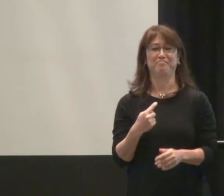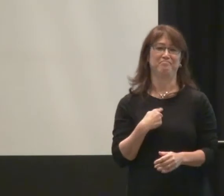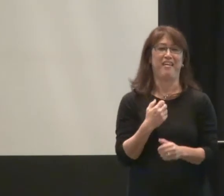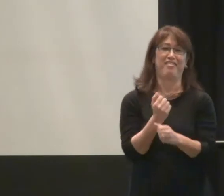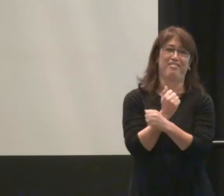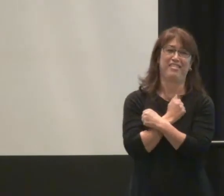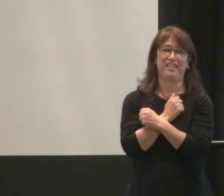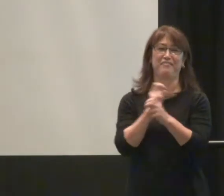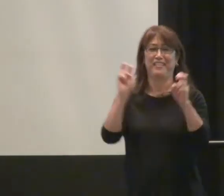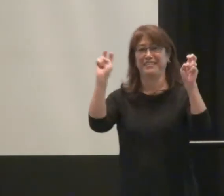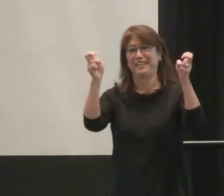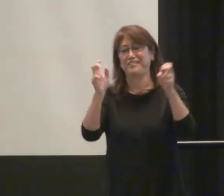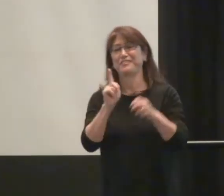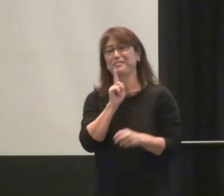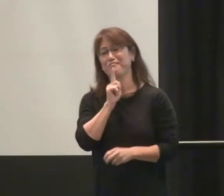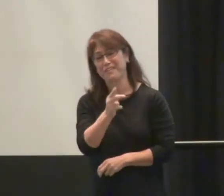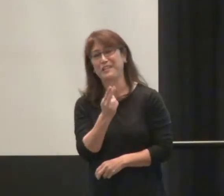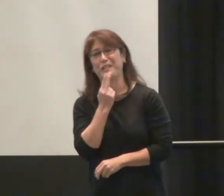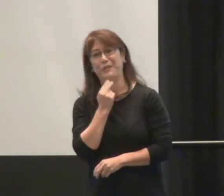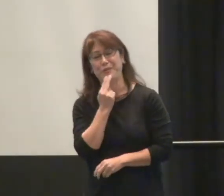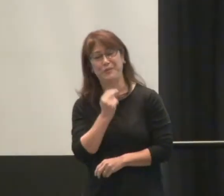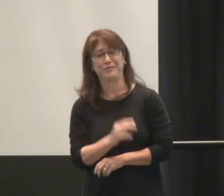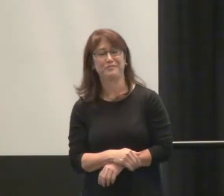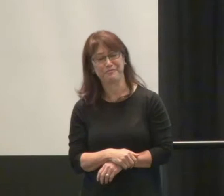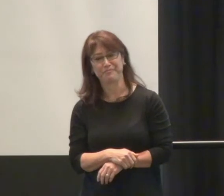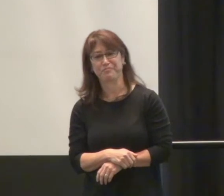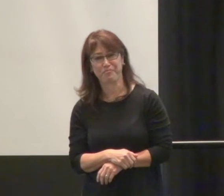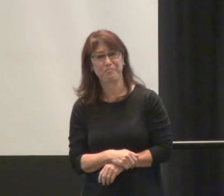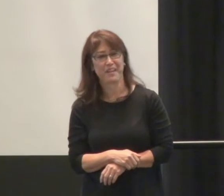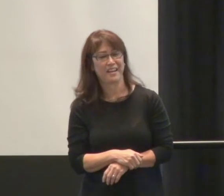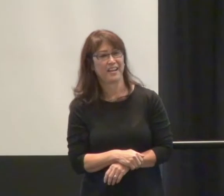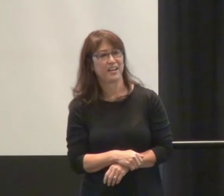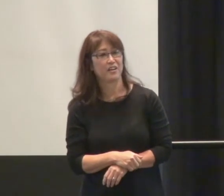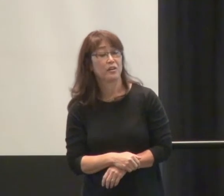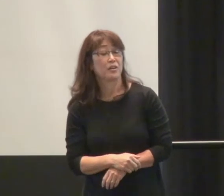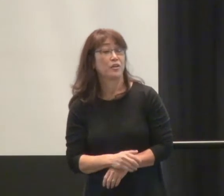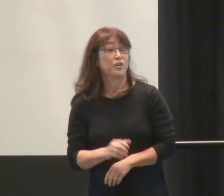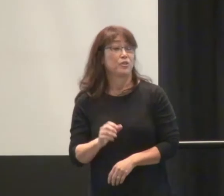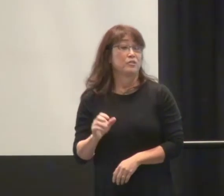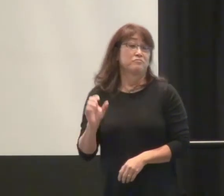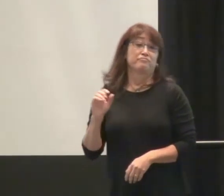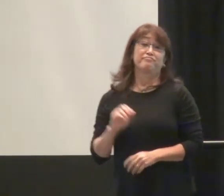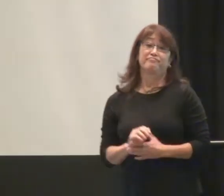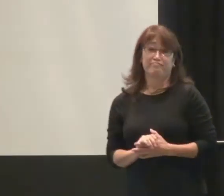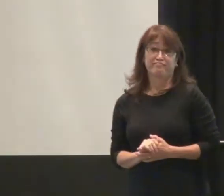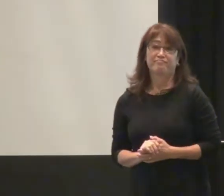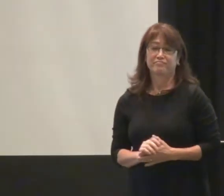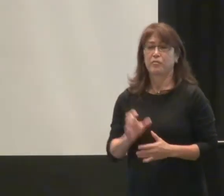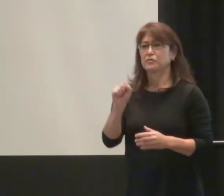peas. We all instantly loved that title and found it to be a really cute and apt one.